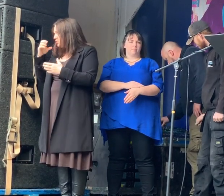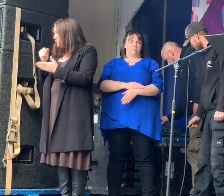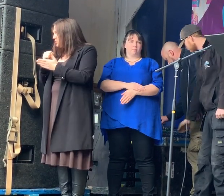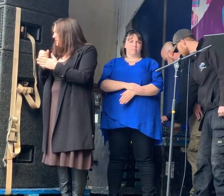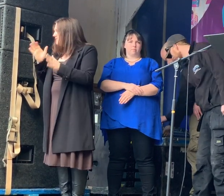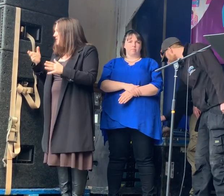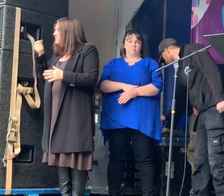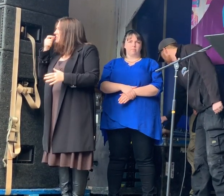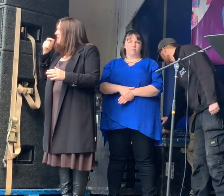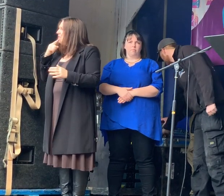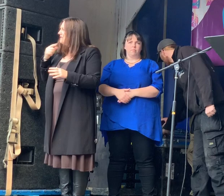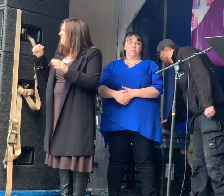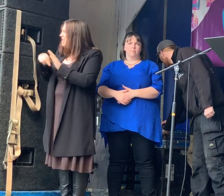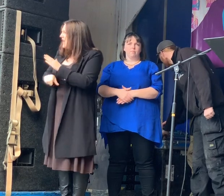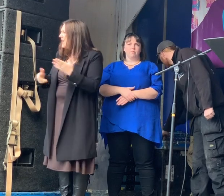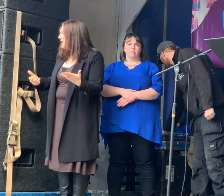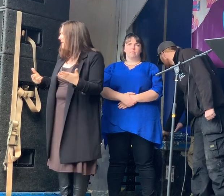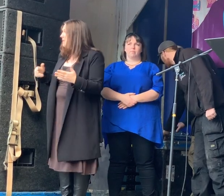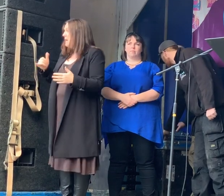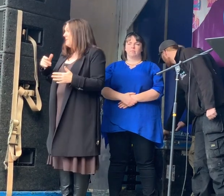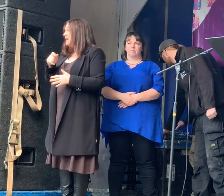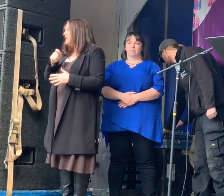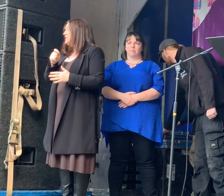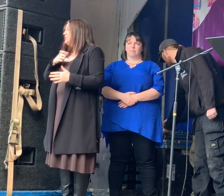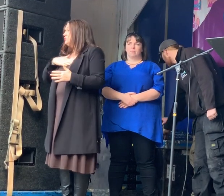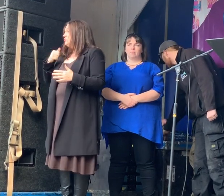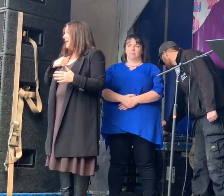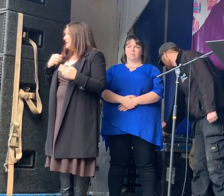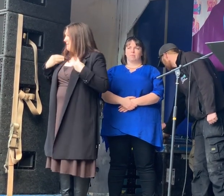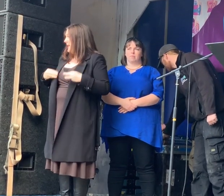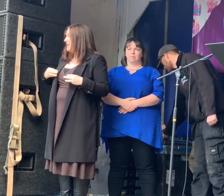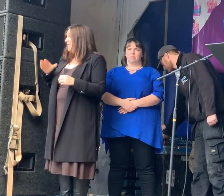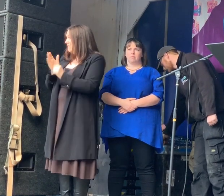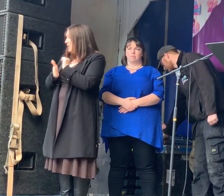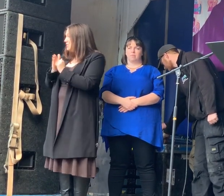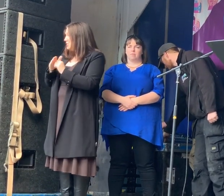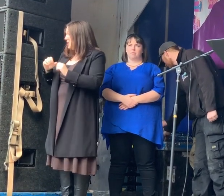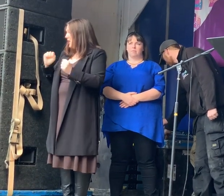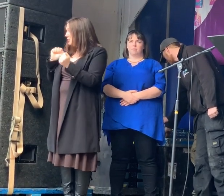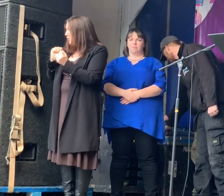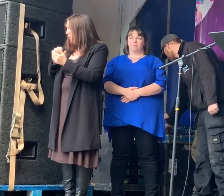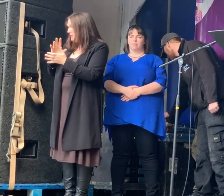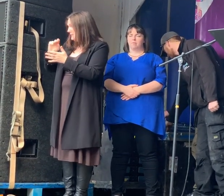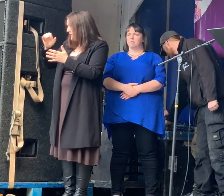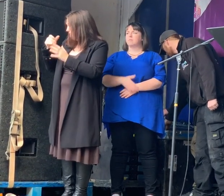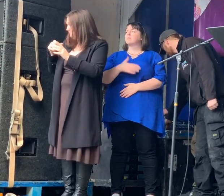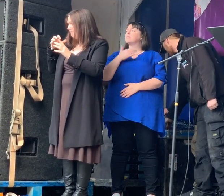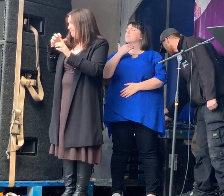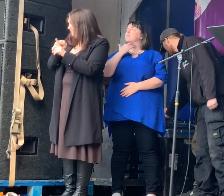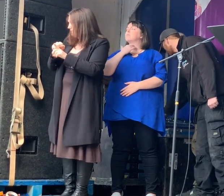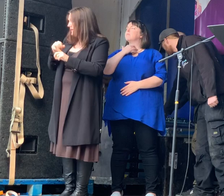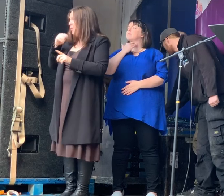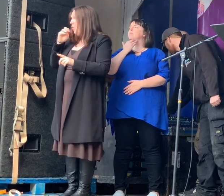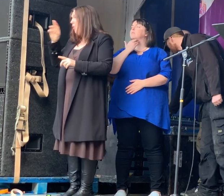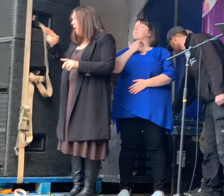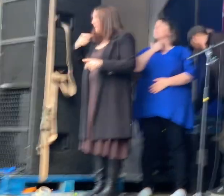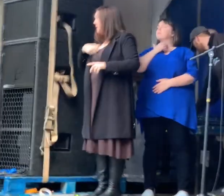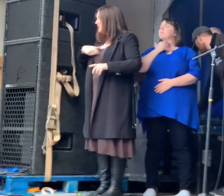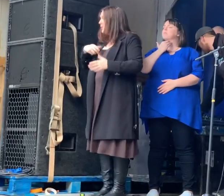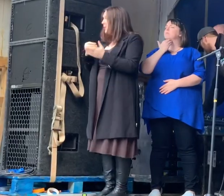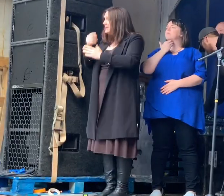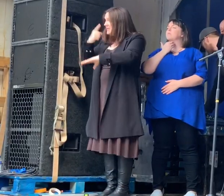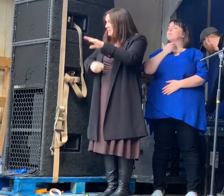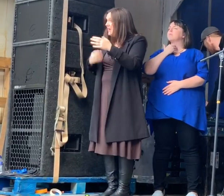failed. Maybe it's a trans man who has been sexually assaulted. And maybe it's a person with a disability whose life is at